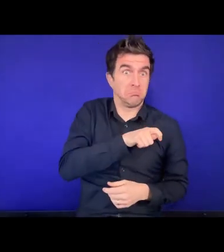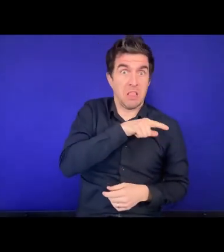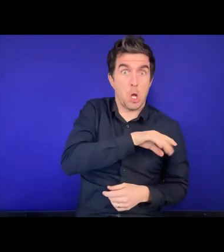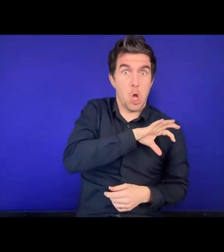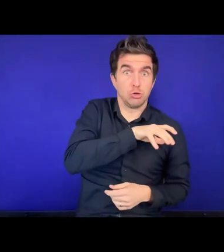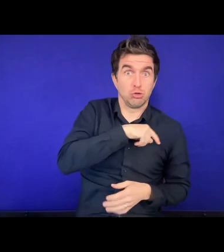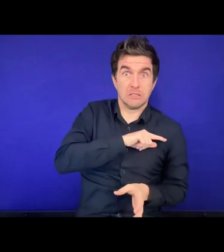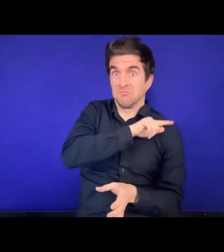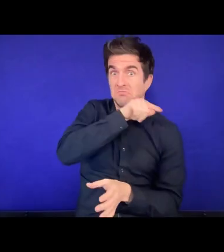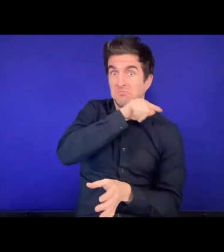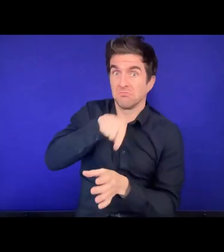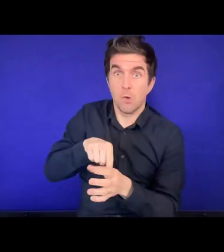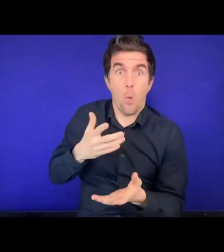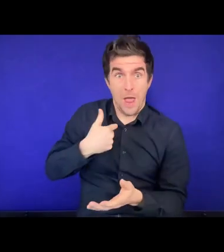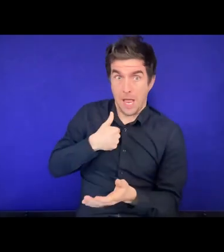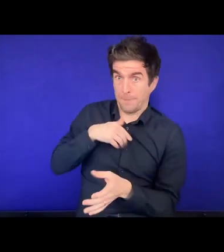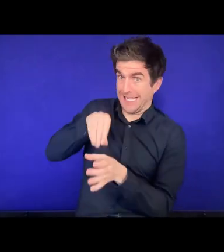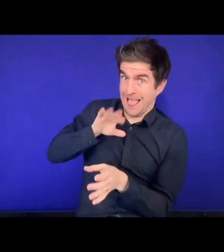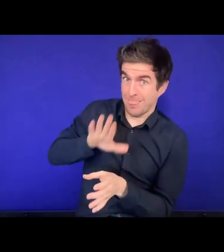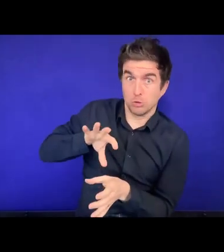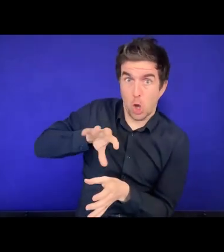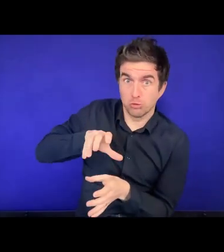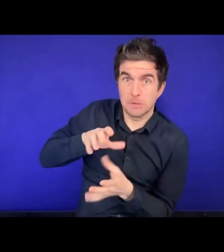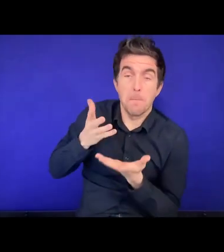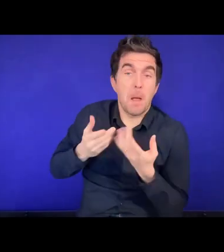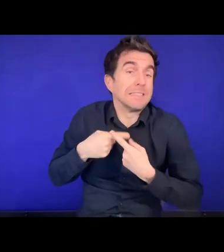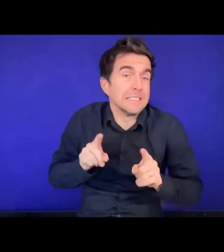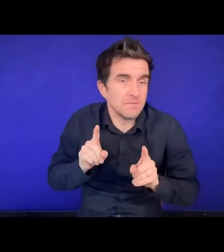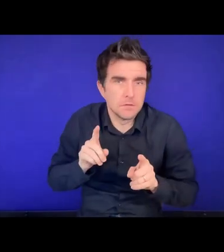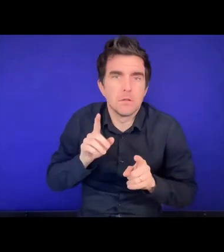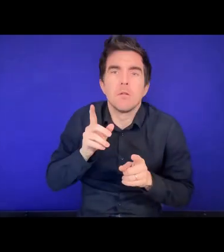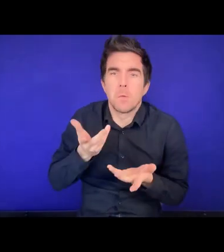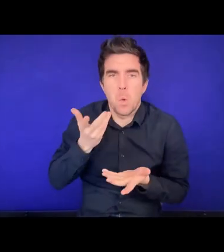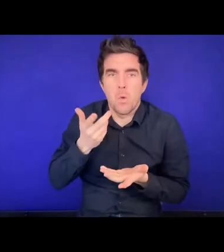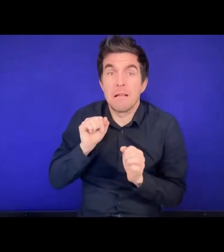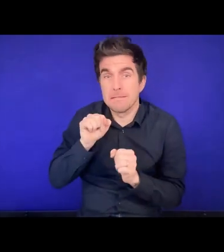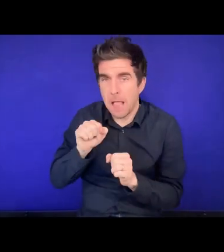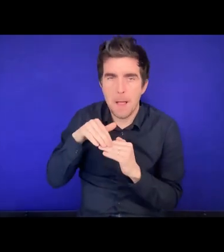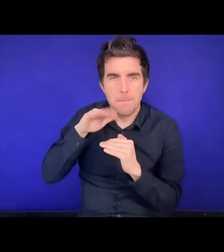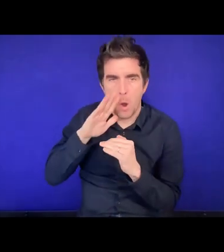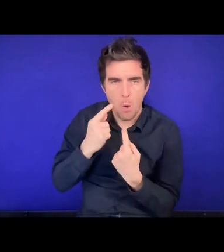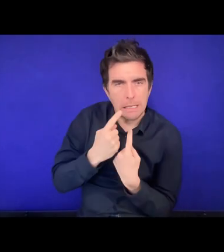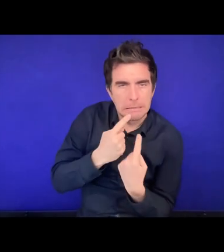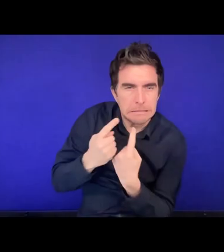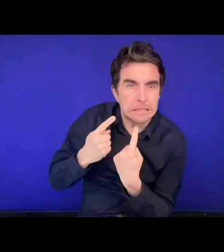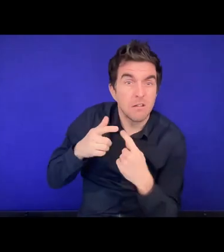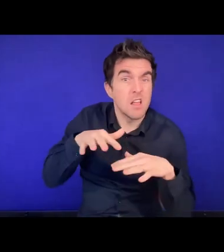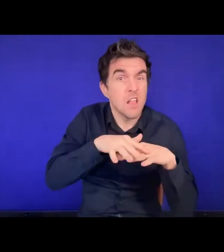to connect to the government, but always go to the local organization to further strengthen that connection.